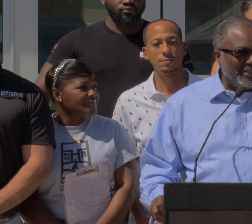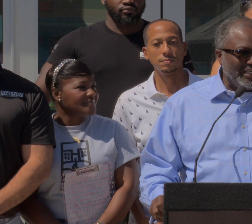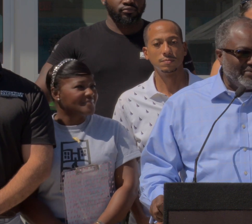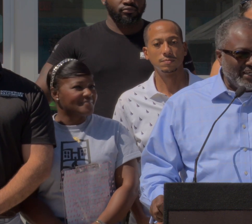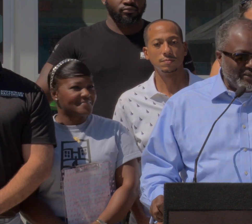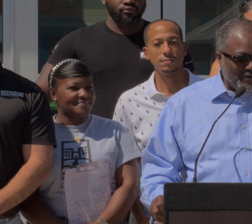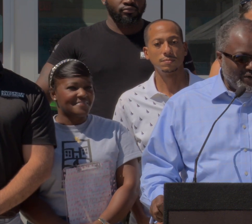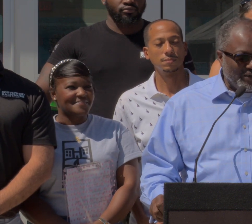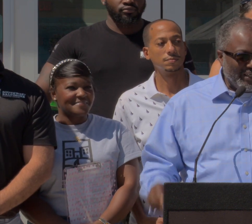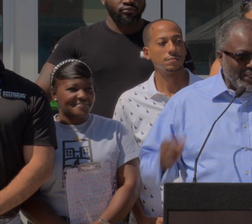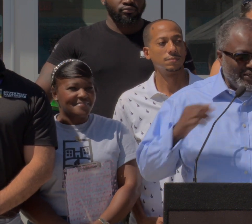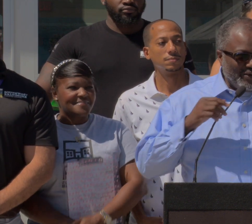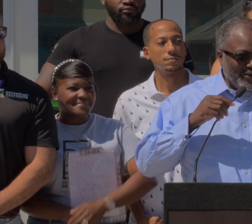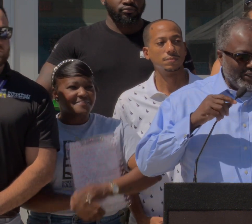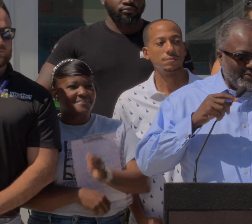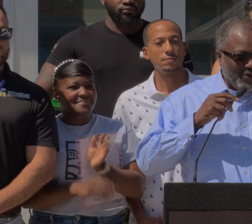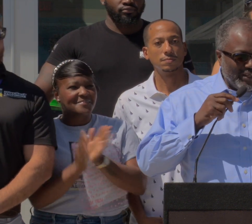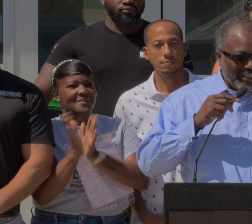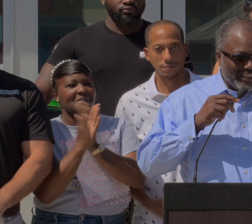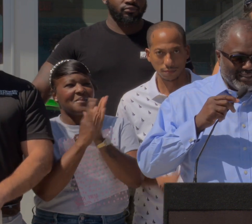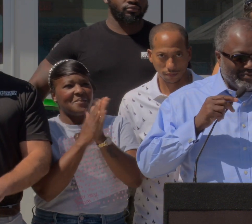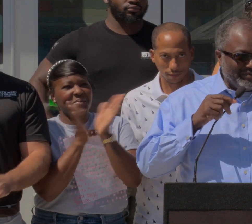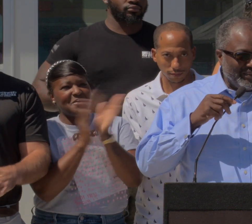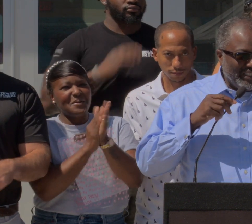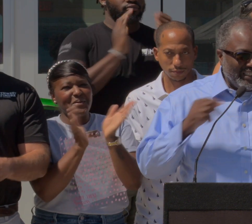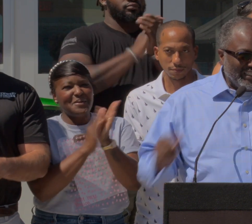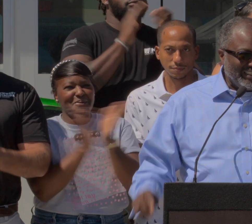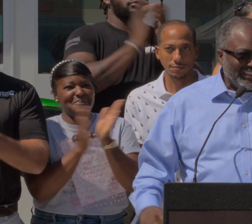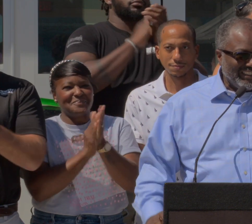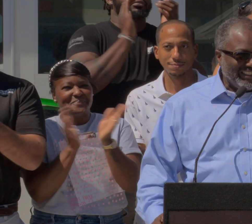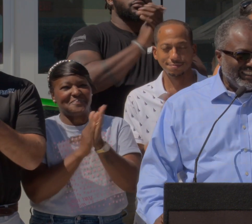our capital team. Thank you for your support and leadership.